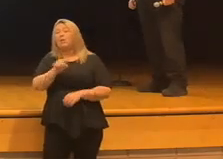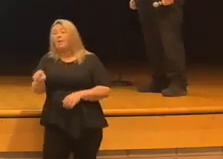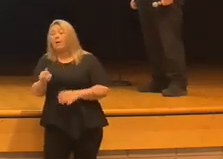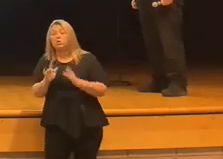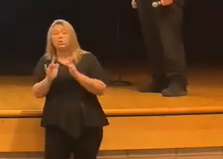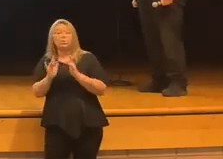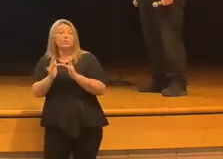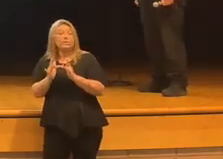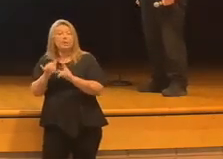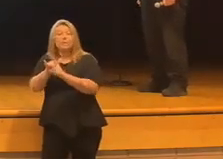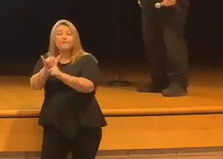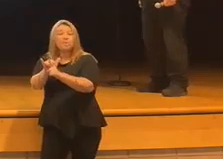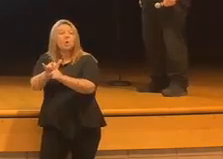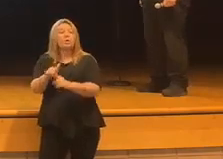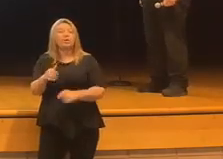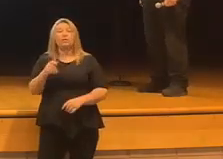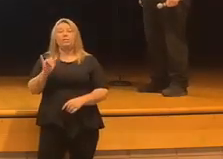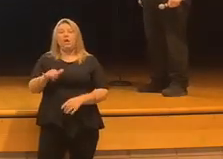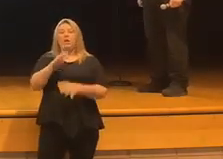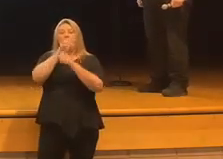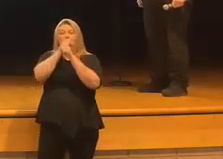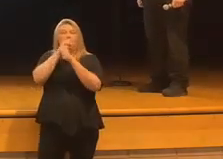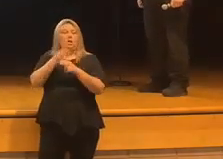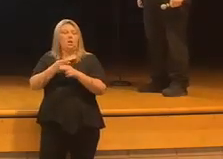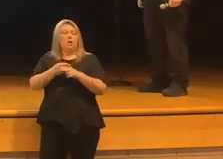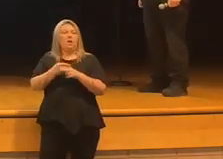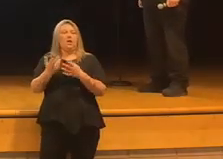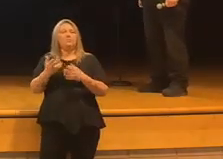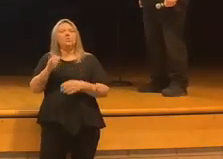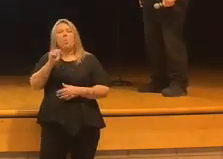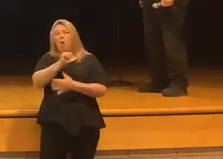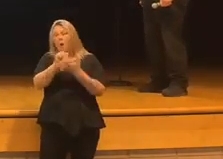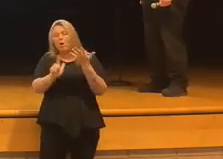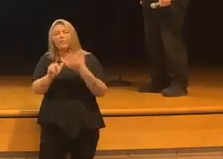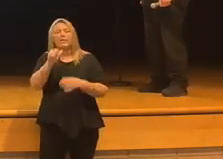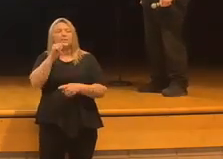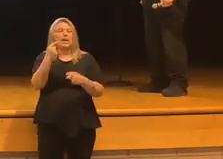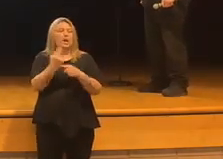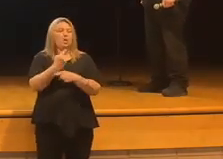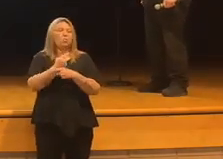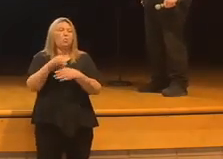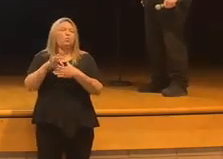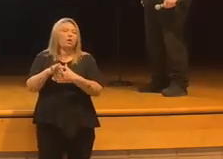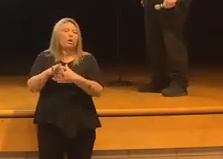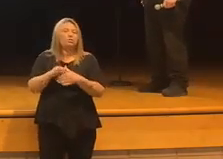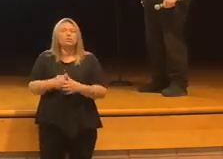cyberbullying so nobody knows and it's an anonymous. So those are the inappropriate contents that we deal with.